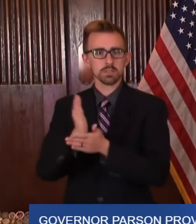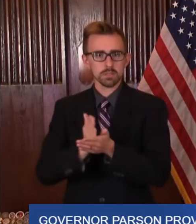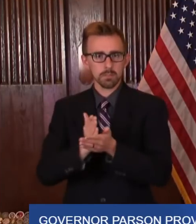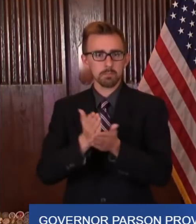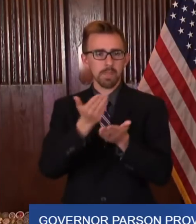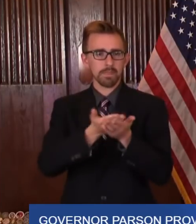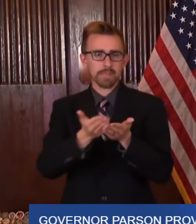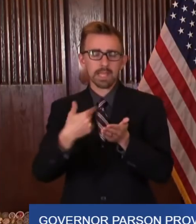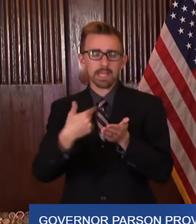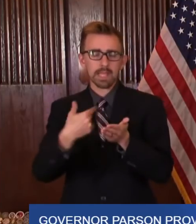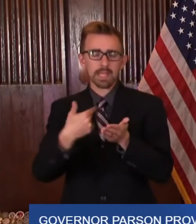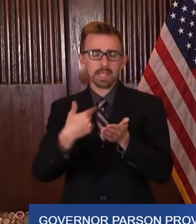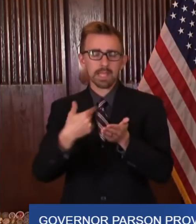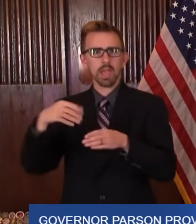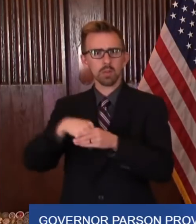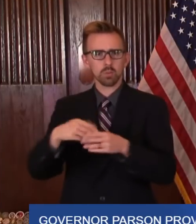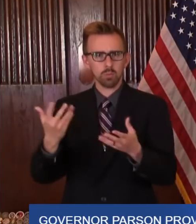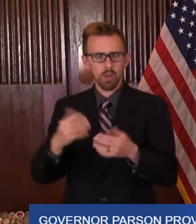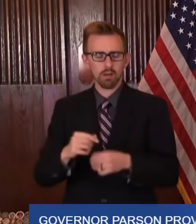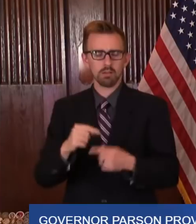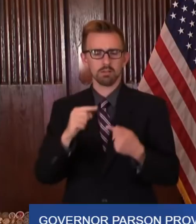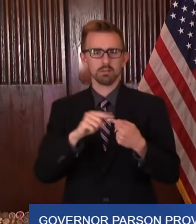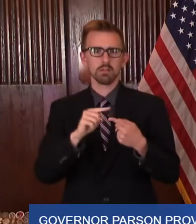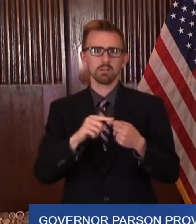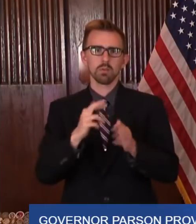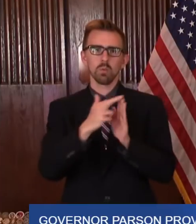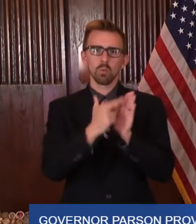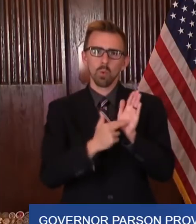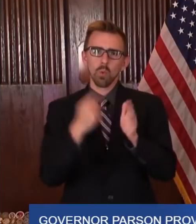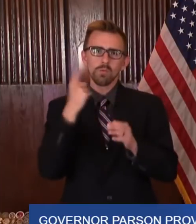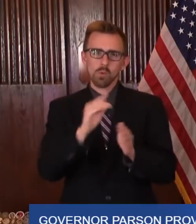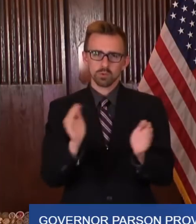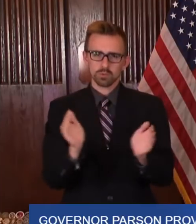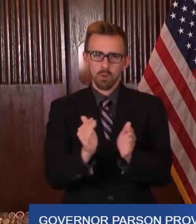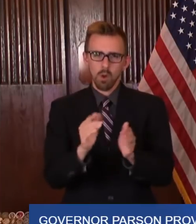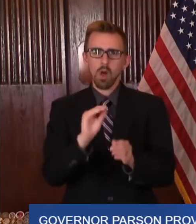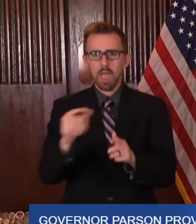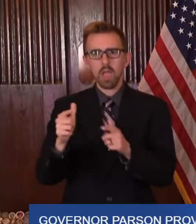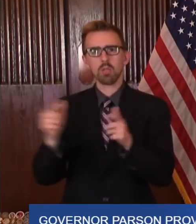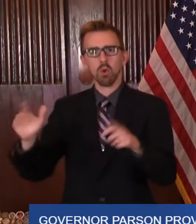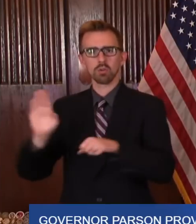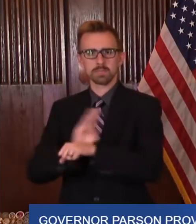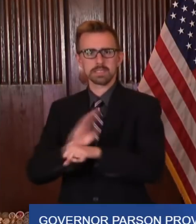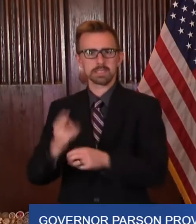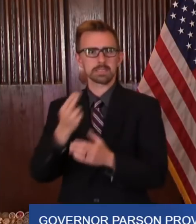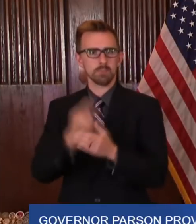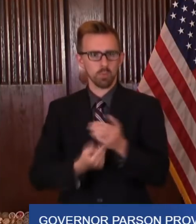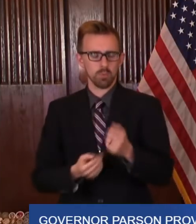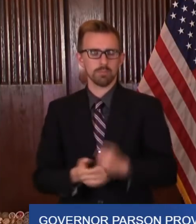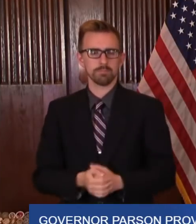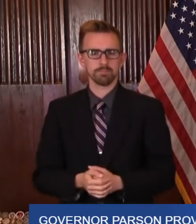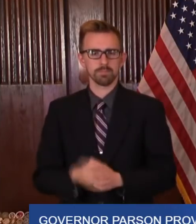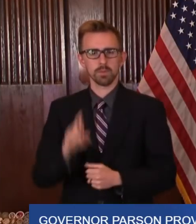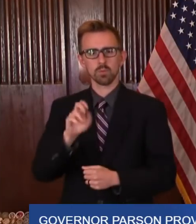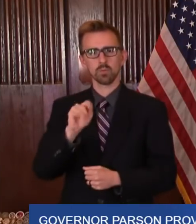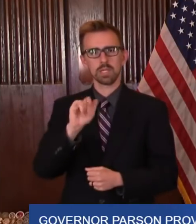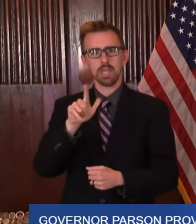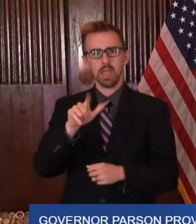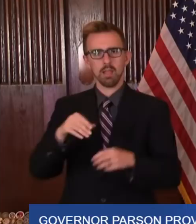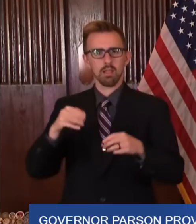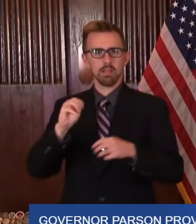items that we will address include guidelines for small and large businesses and retail